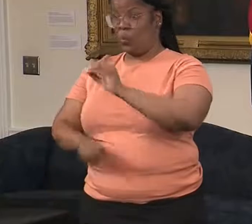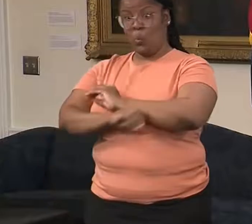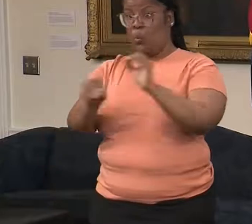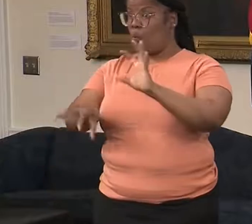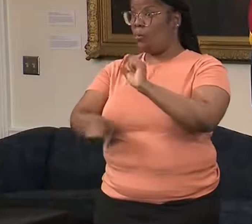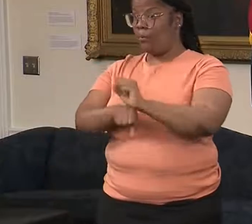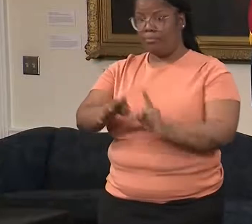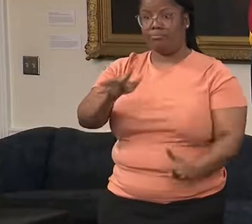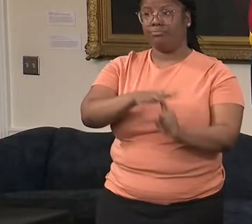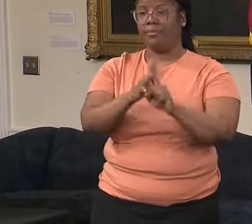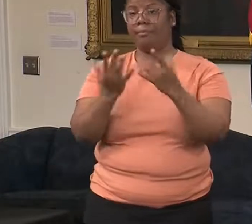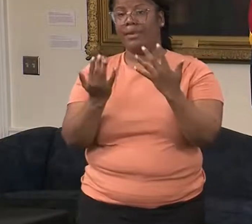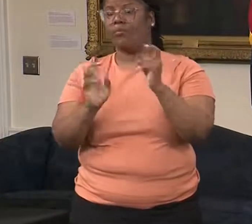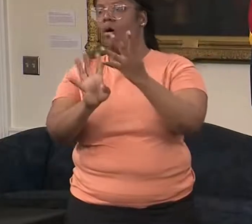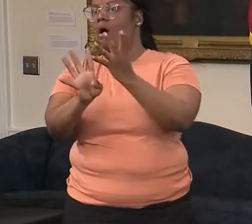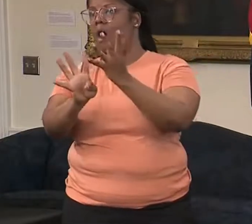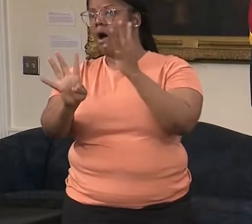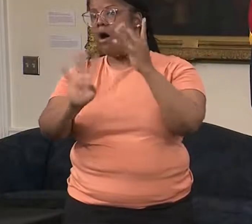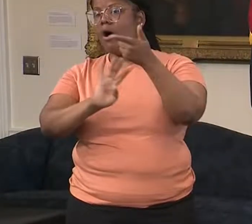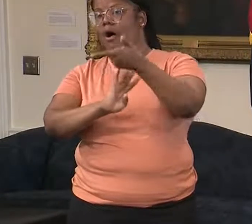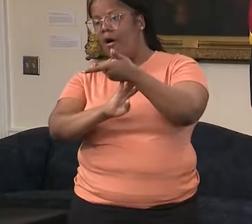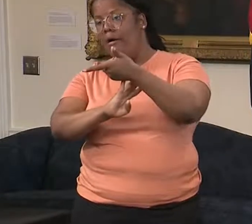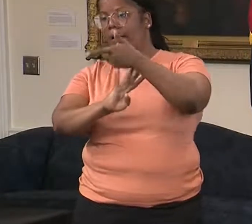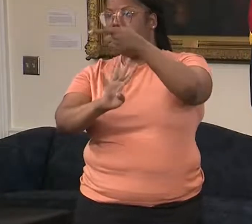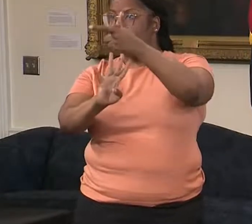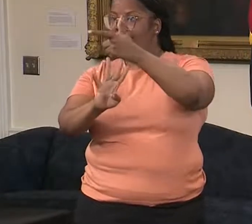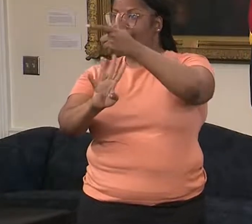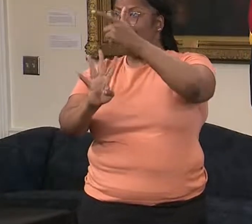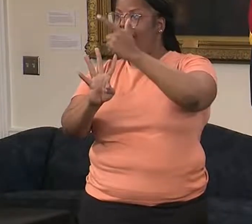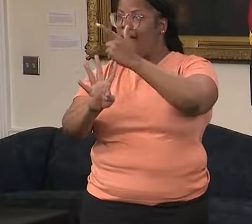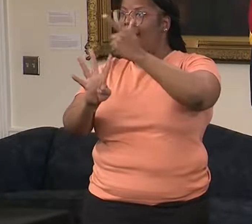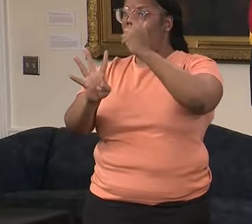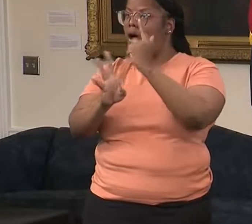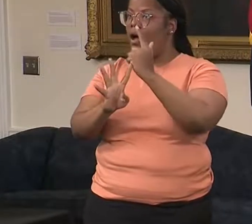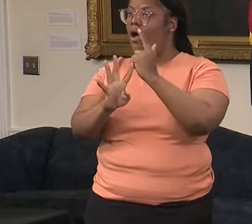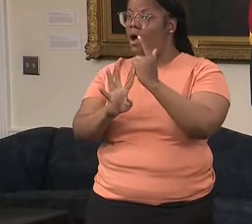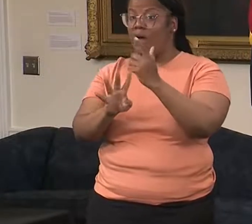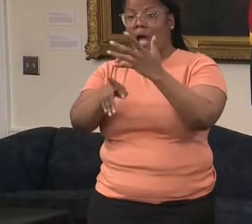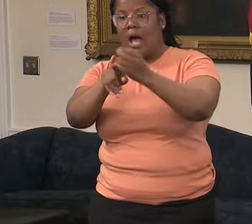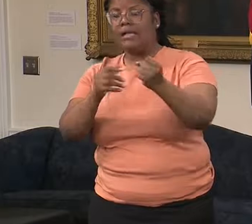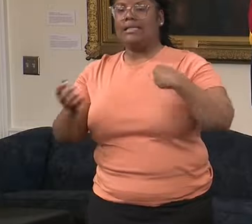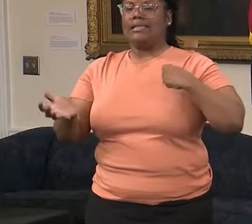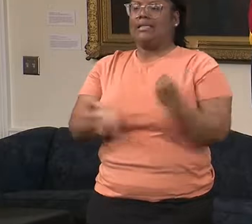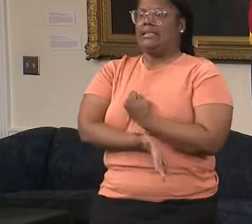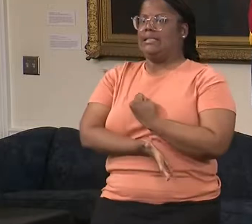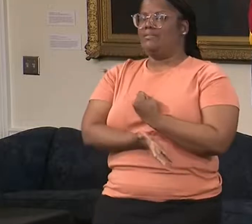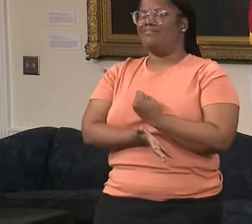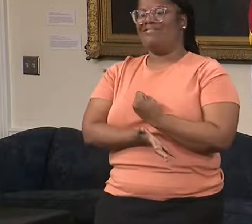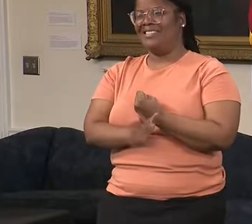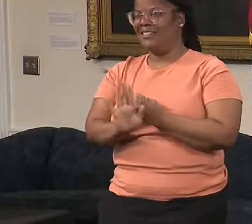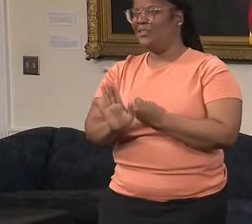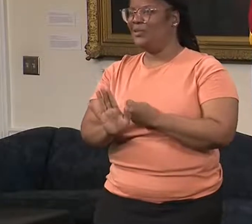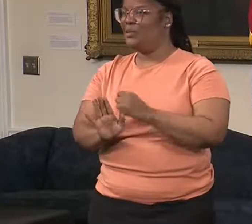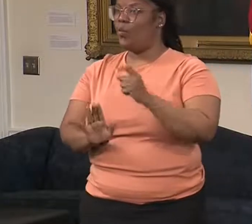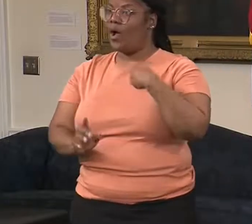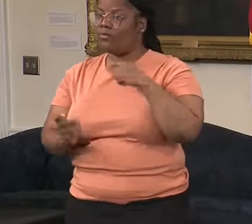too many people show up, you may wait in line for a while and they may say, sorry, today we don't have enough. But a lot of people are going to be able to get handled